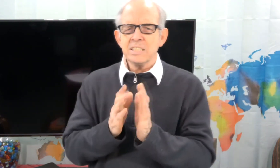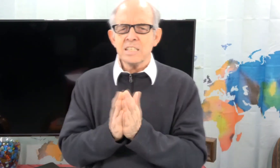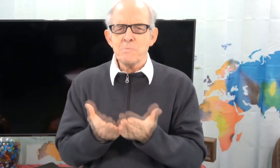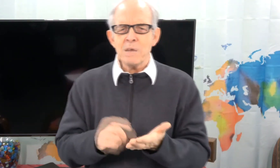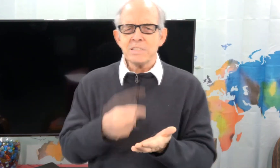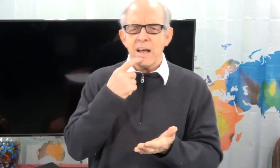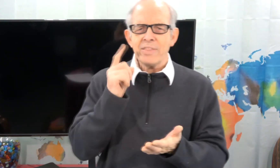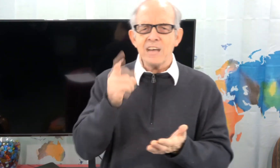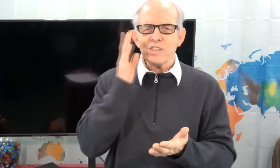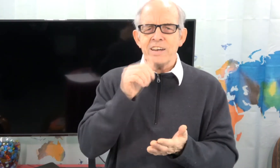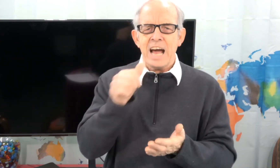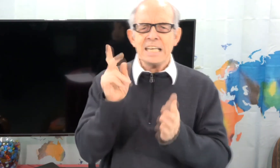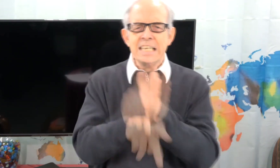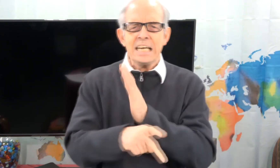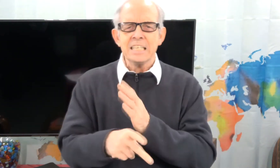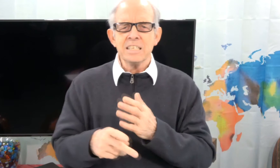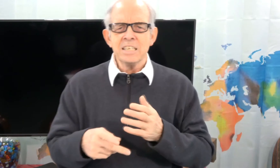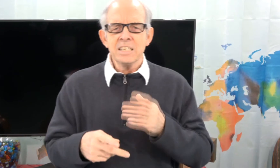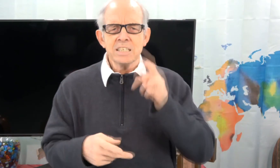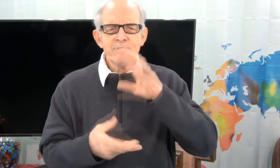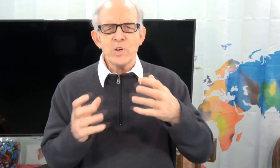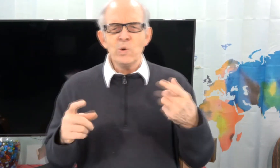And baby said, that's not here. The food.